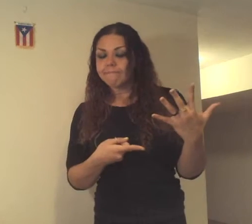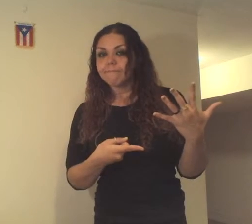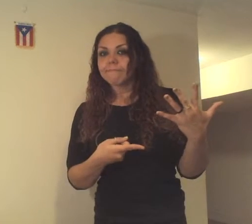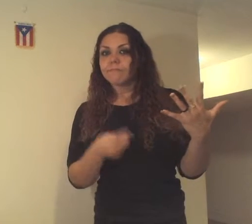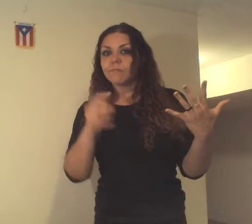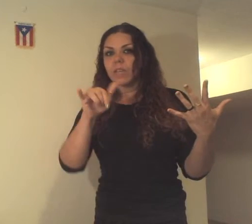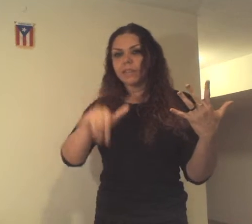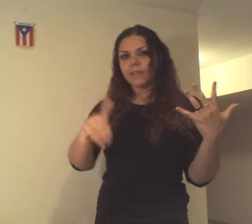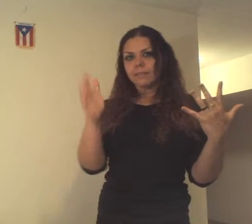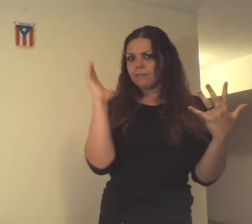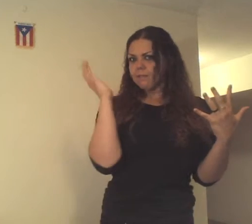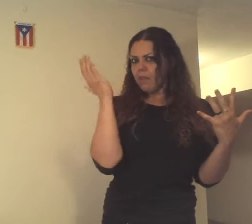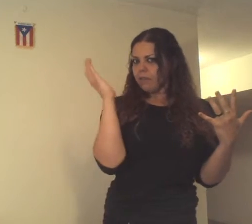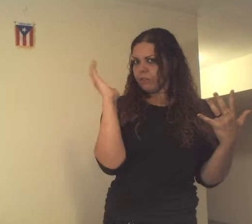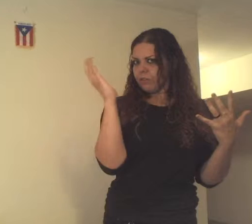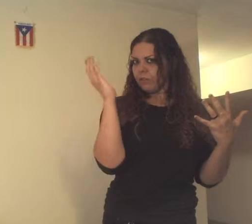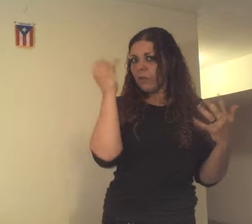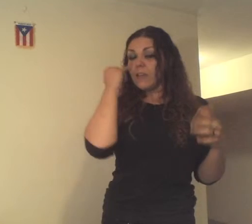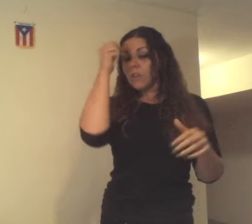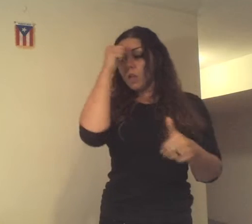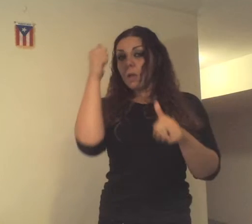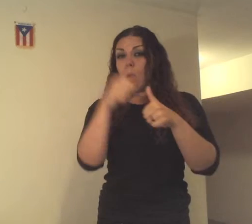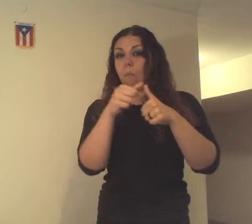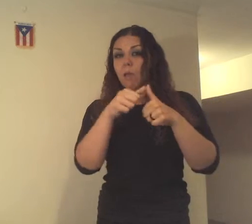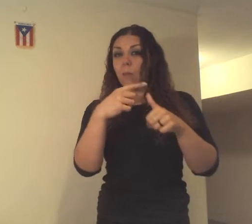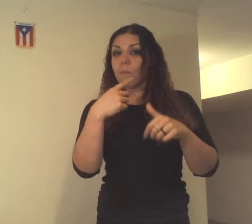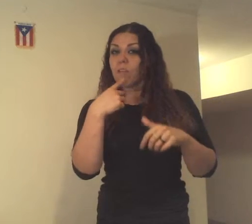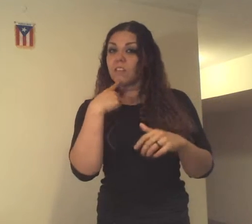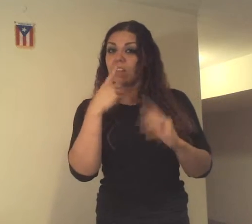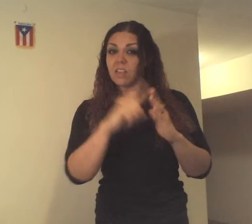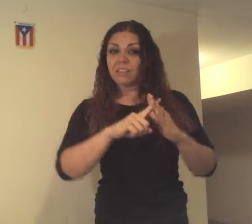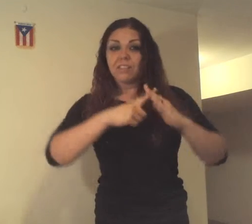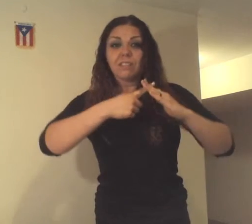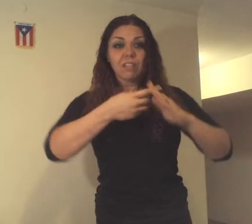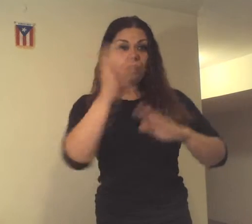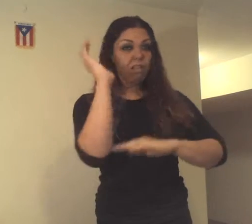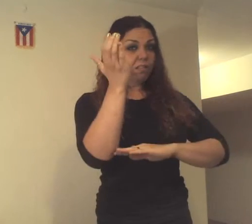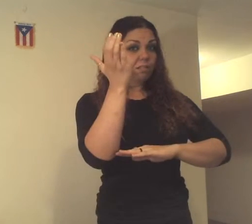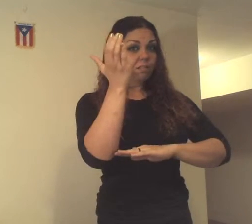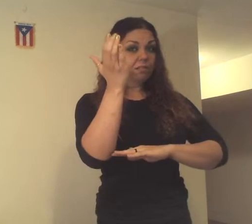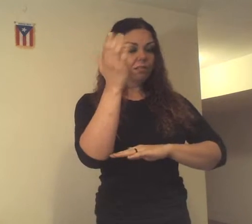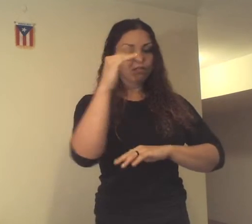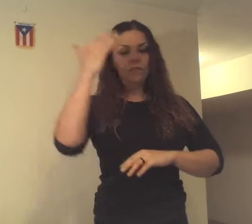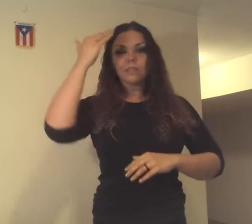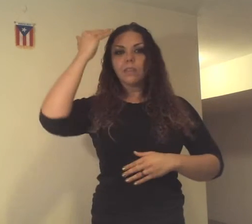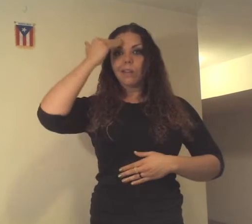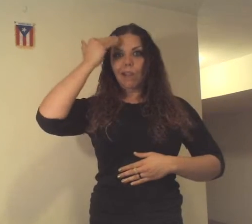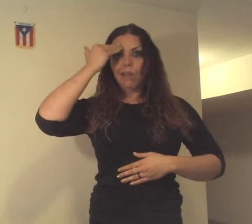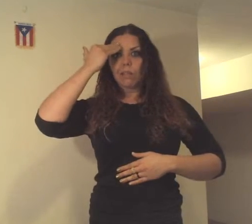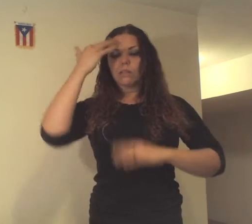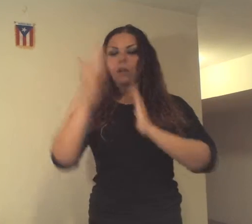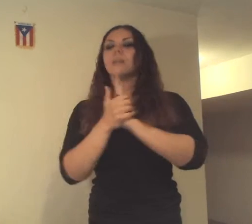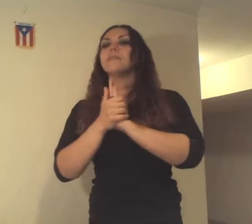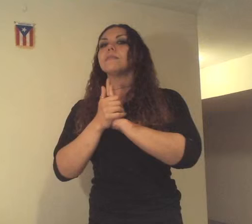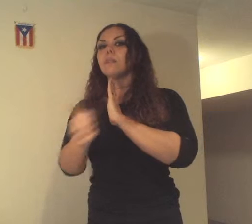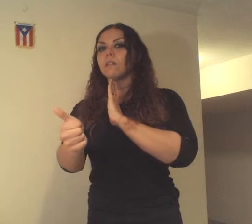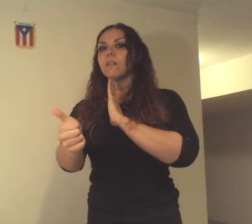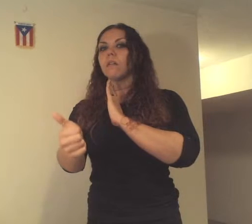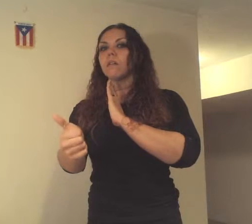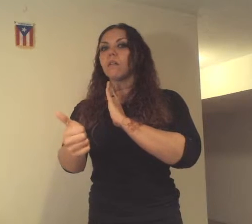lectures. If you remember what I told you about FLS at the beginning, it's knowledge and skills. The difference in